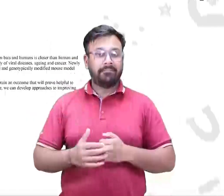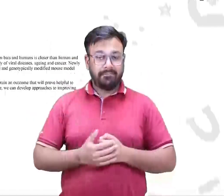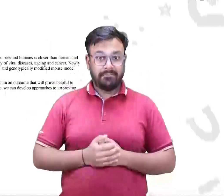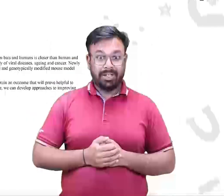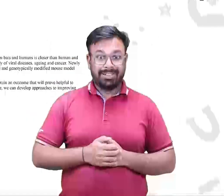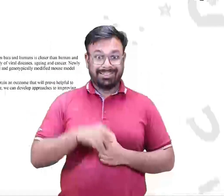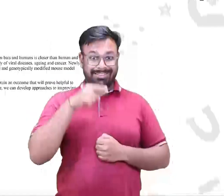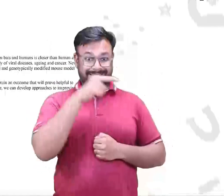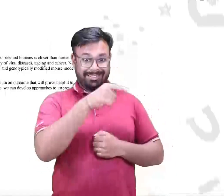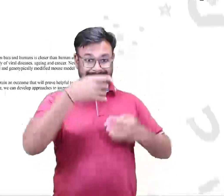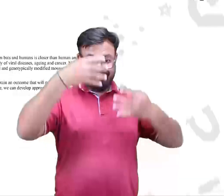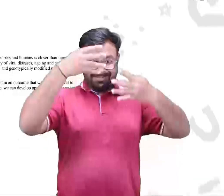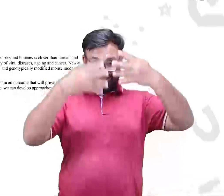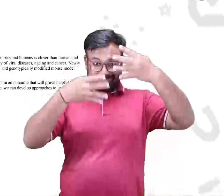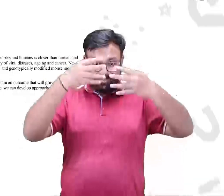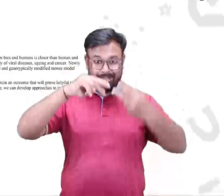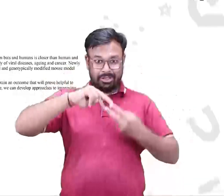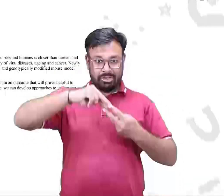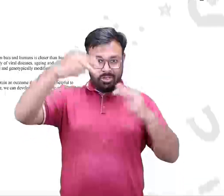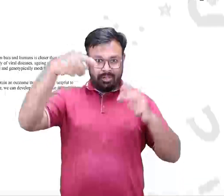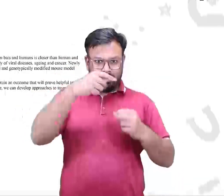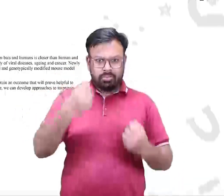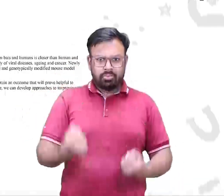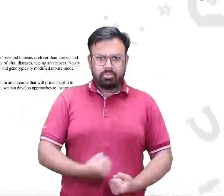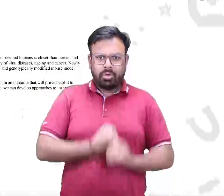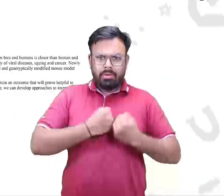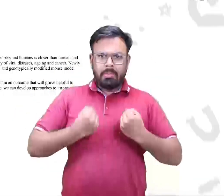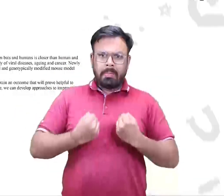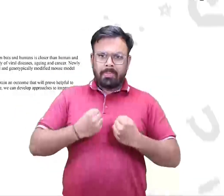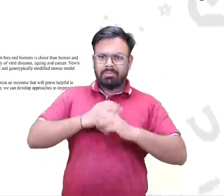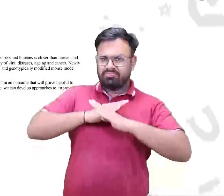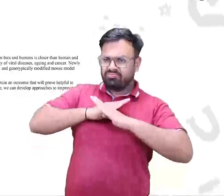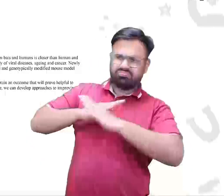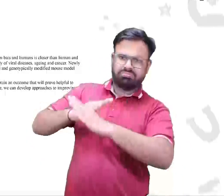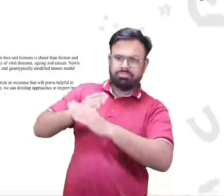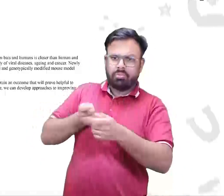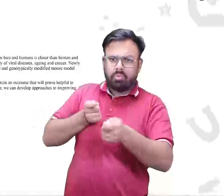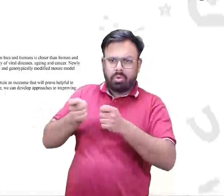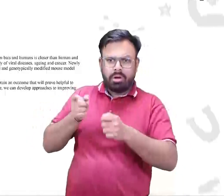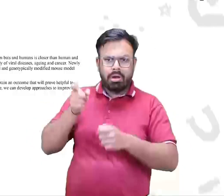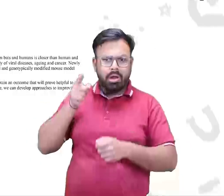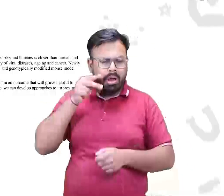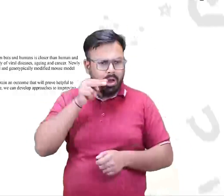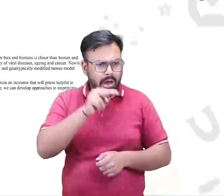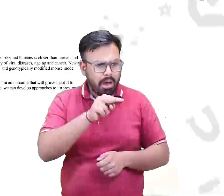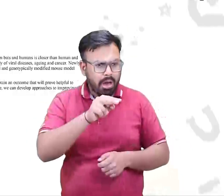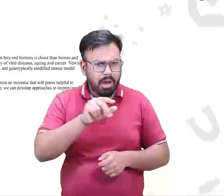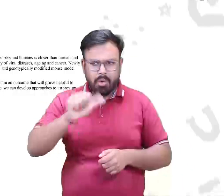species for study of viral disease